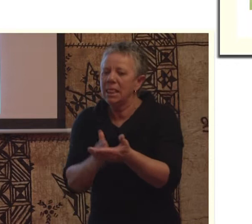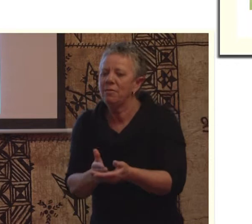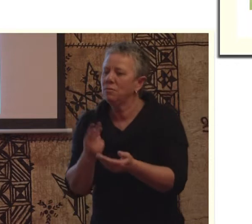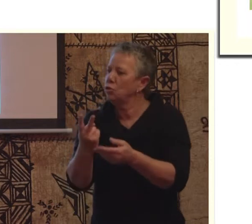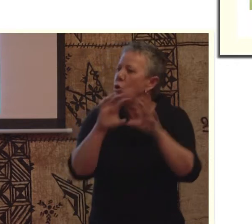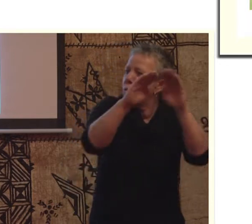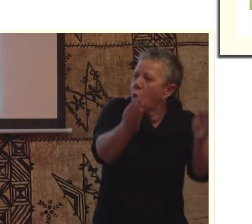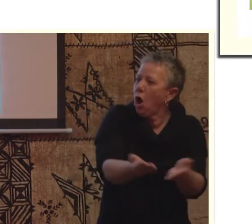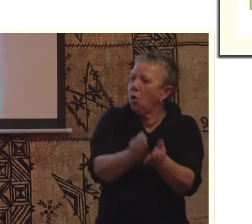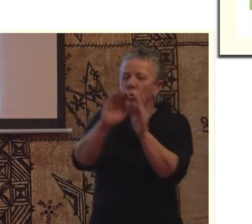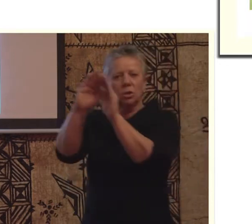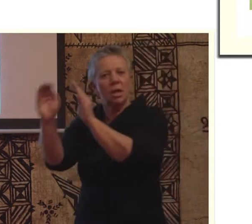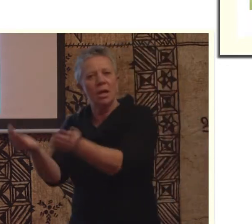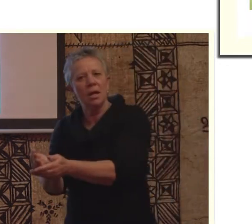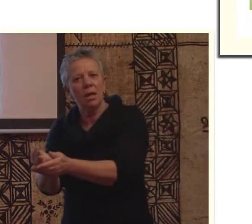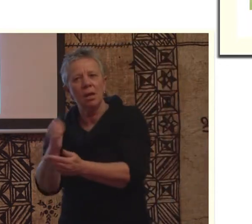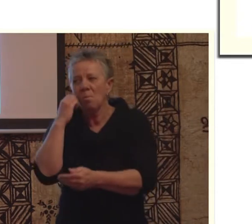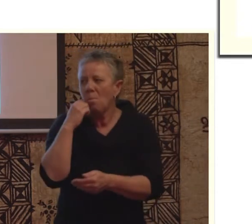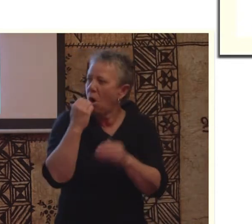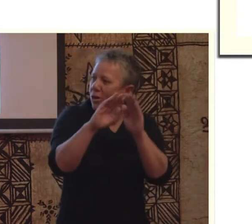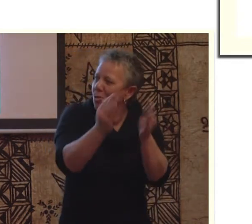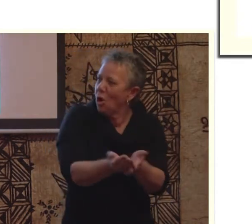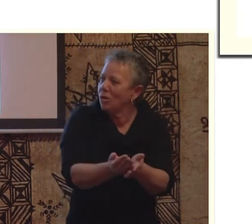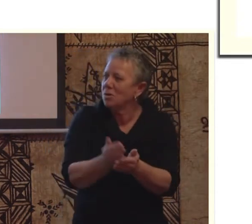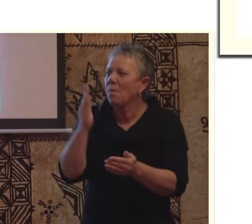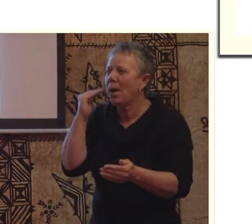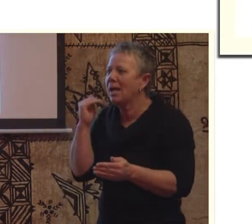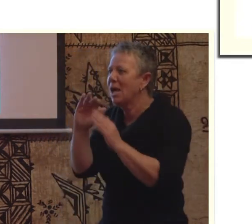the difficulties of trying to bridge the gaps between those two.